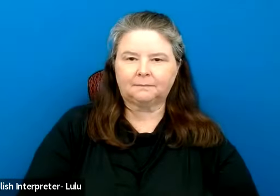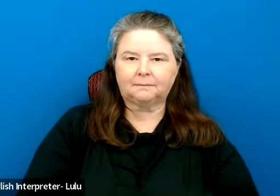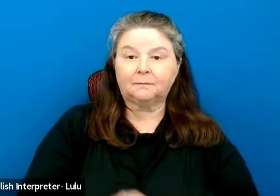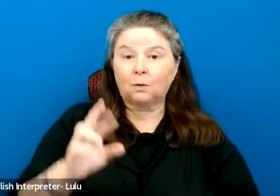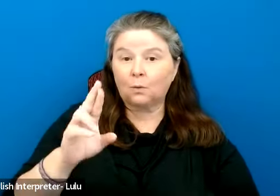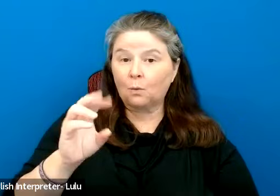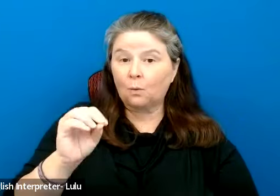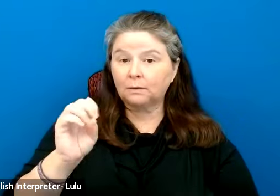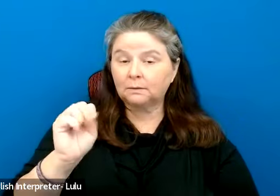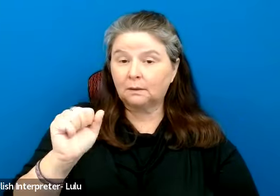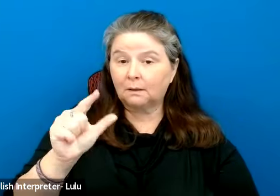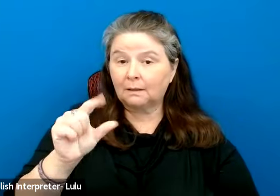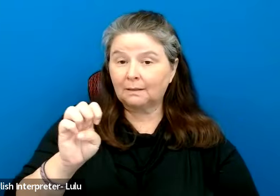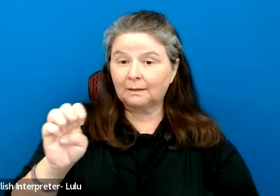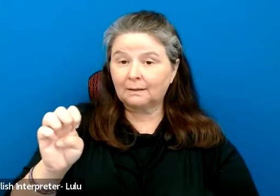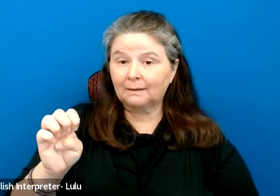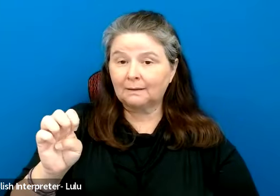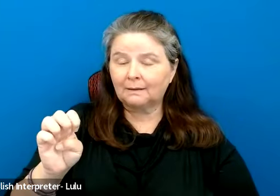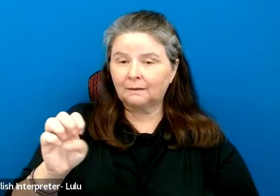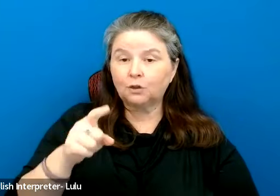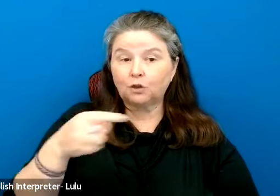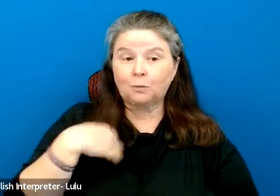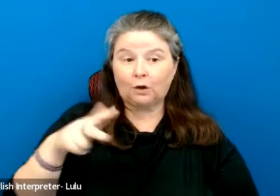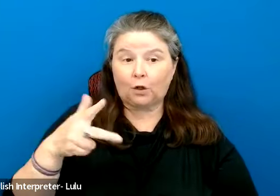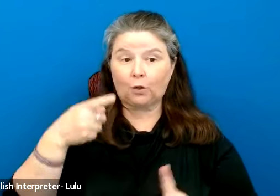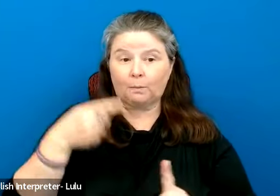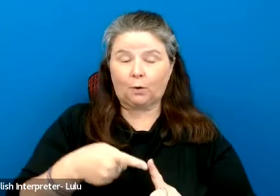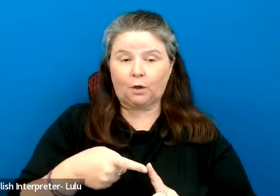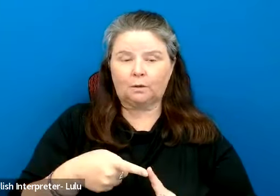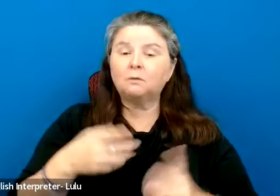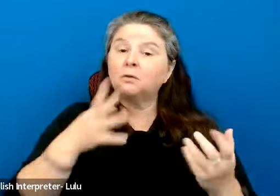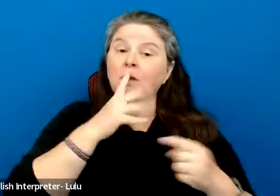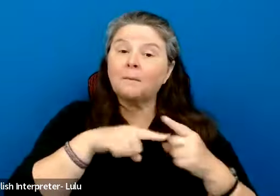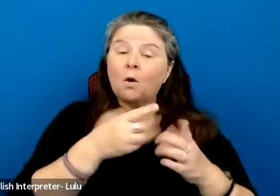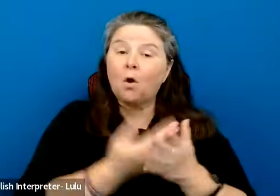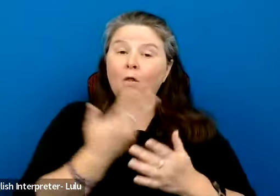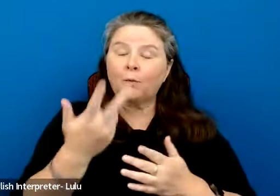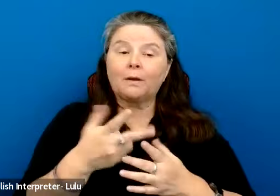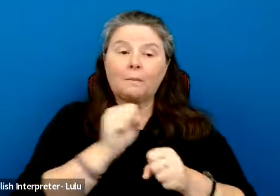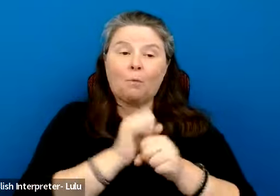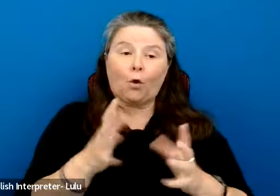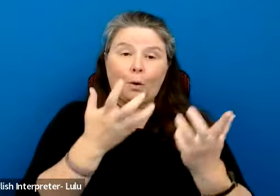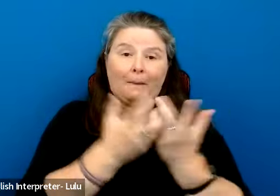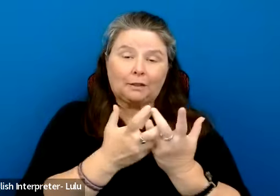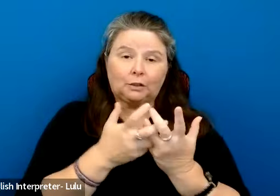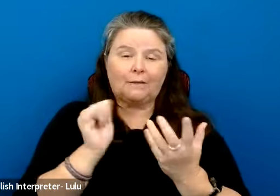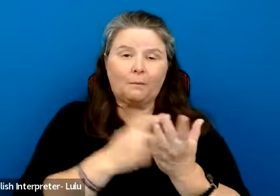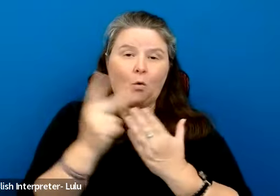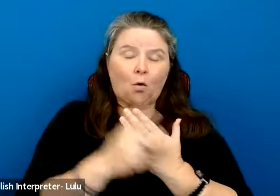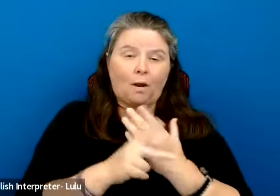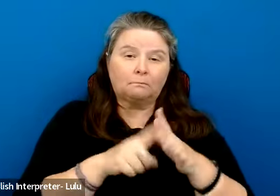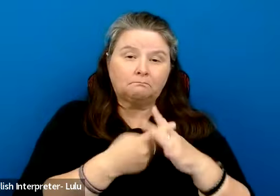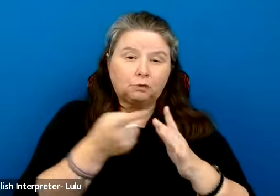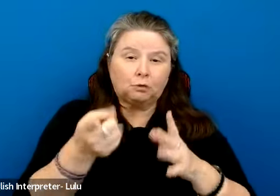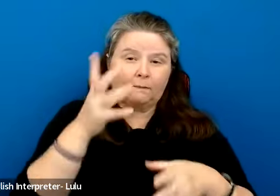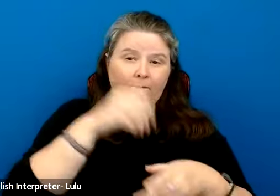Rosalie? Yes, so you mean the third point? Actually, you can talk about all three. The employer matching, because that was a program initiative that you've